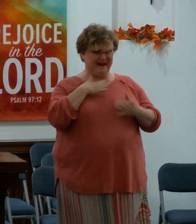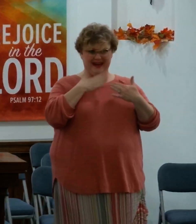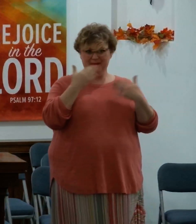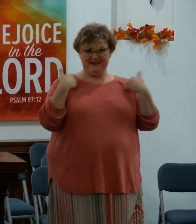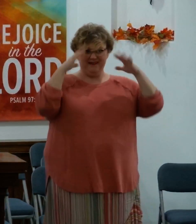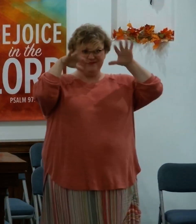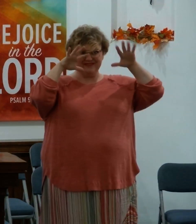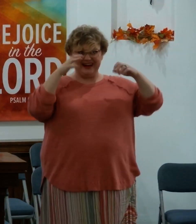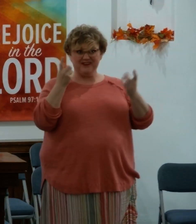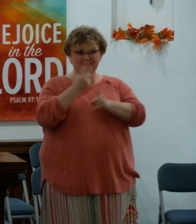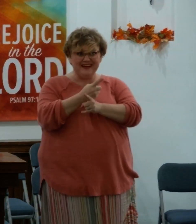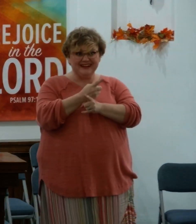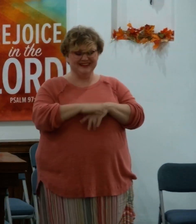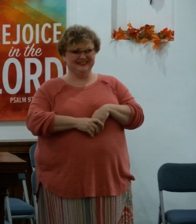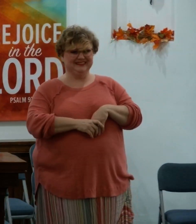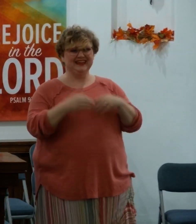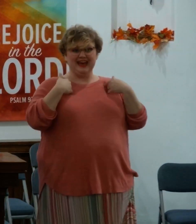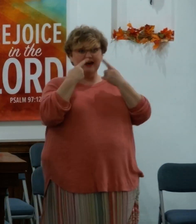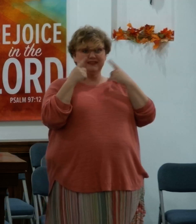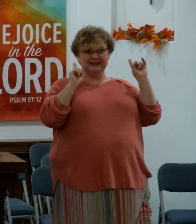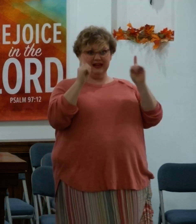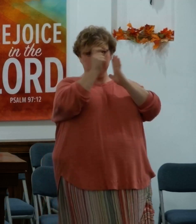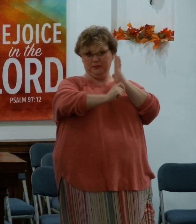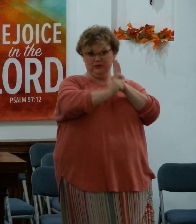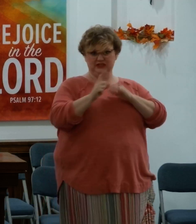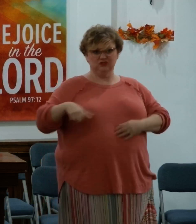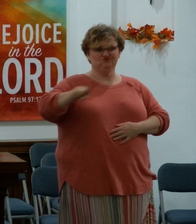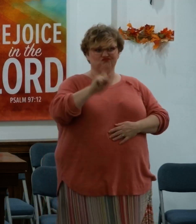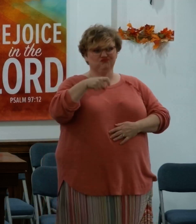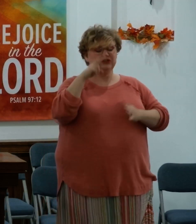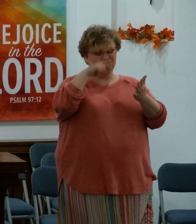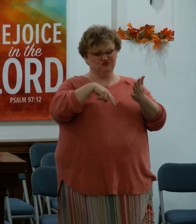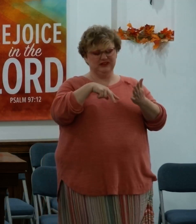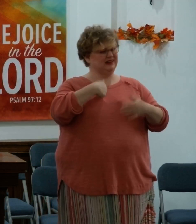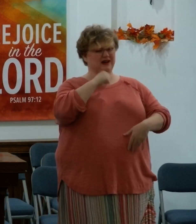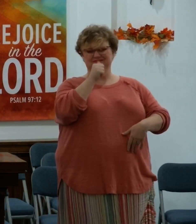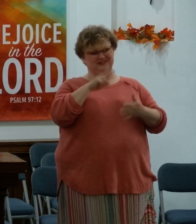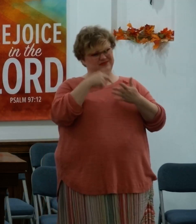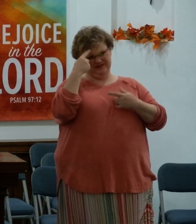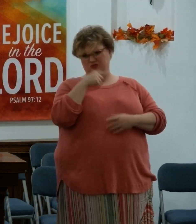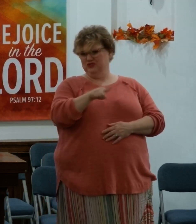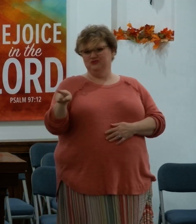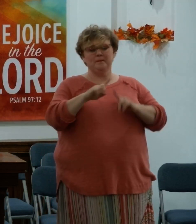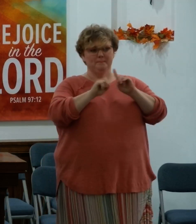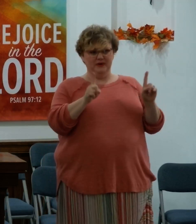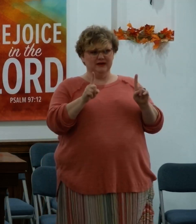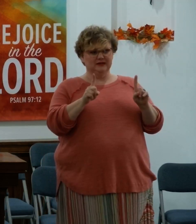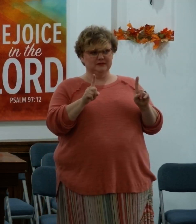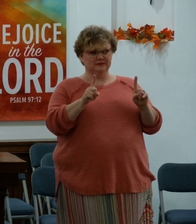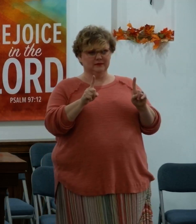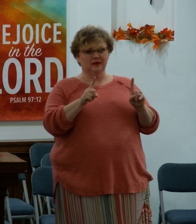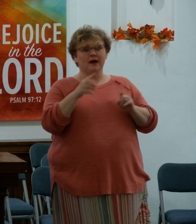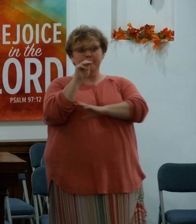We have some announcements in the bulletin that you need to read. I'm not going to read those to you, but I will say on Mike's behalf,